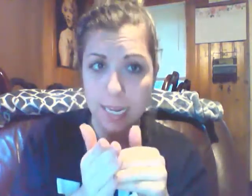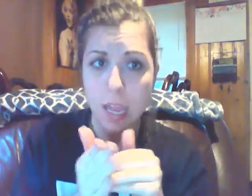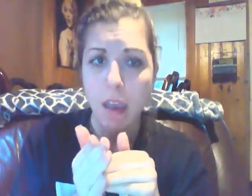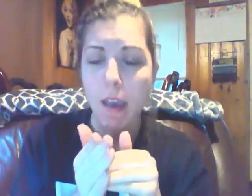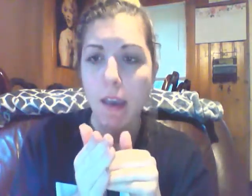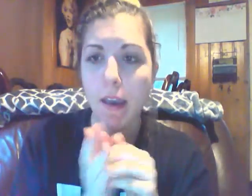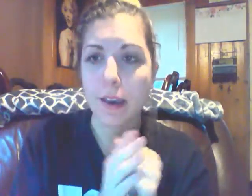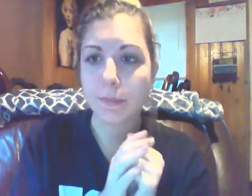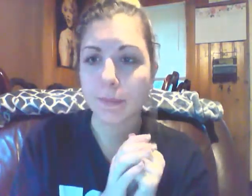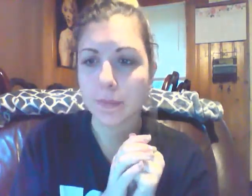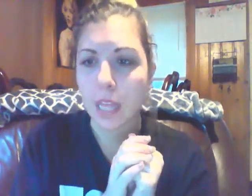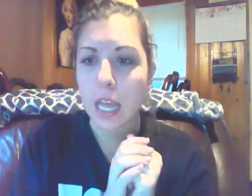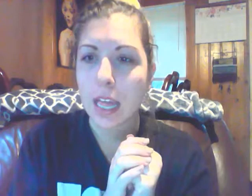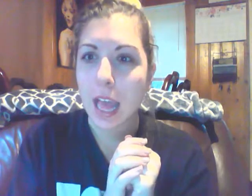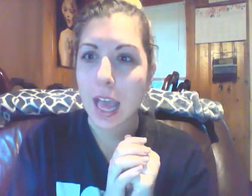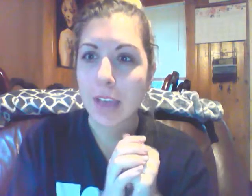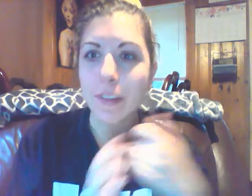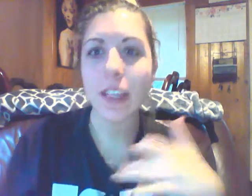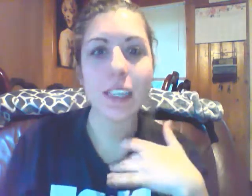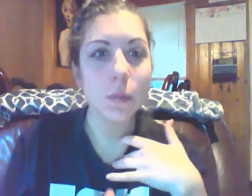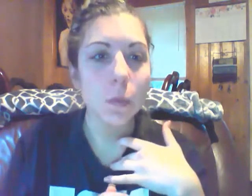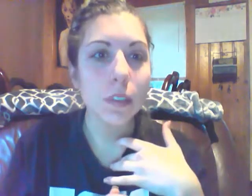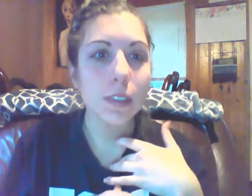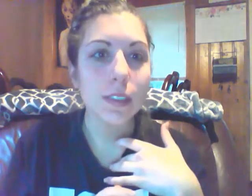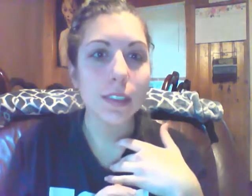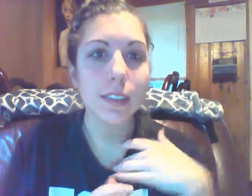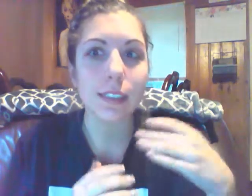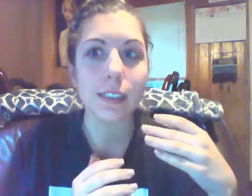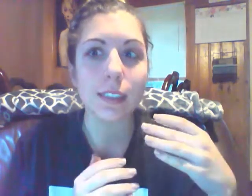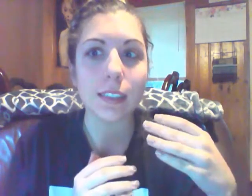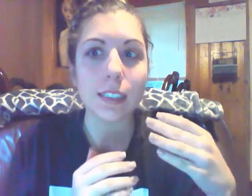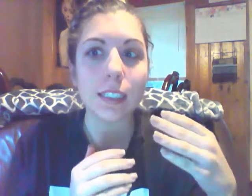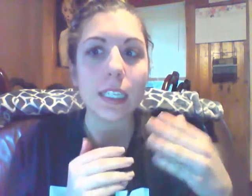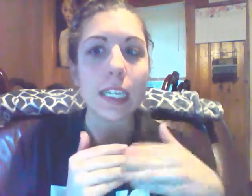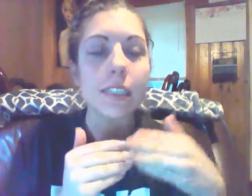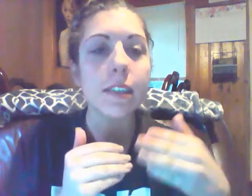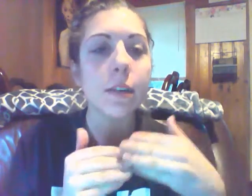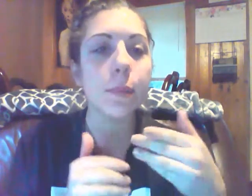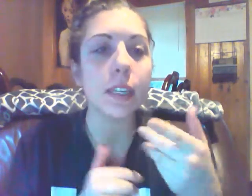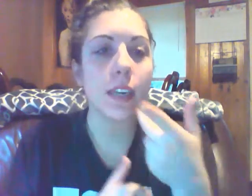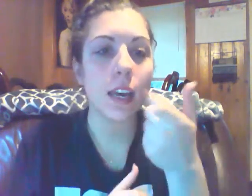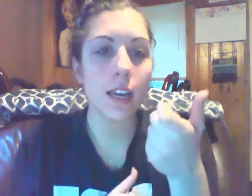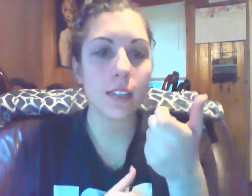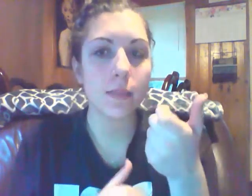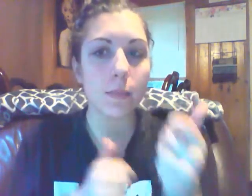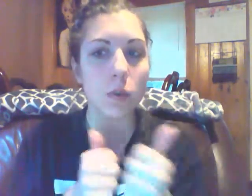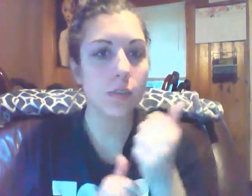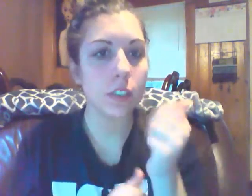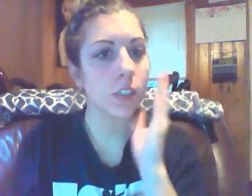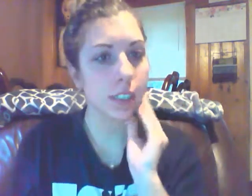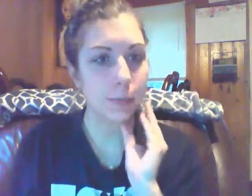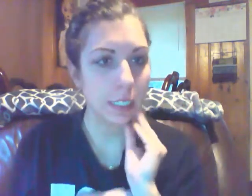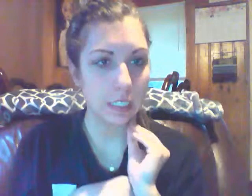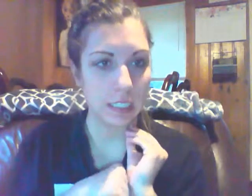again. Um, I felt like this one was easier because most of us are experiencing